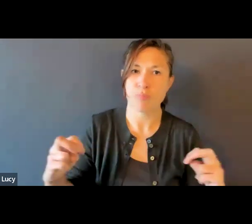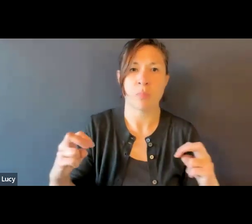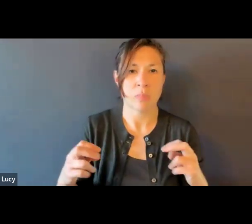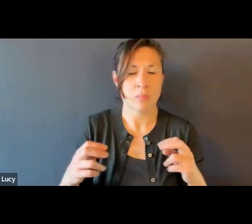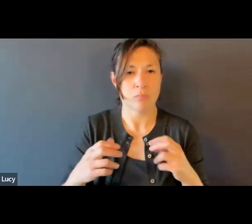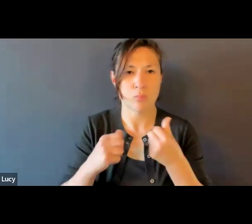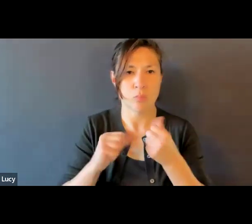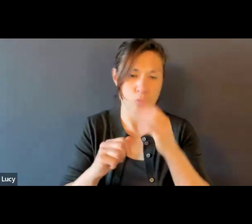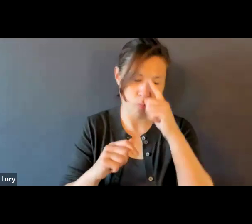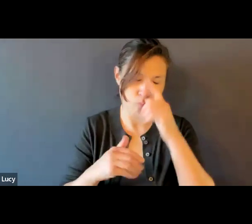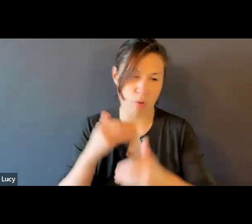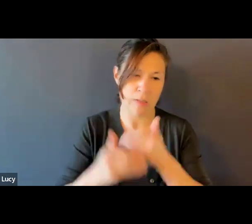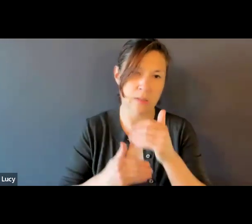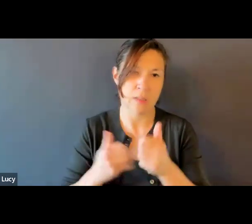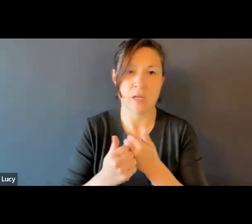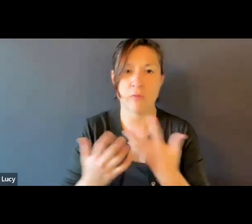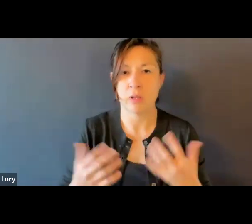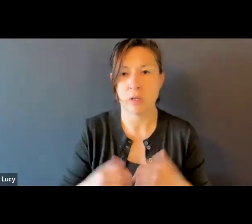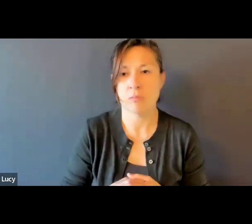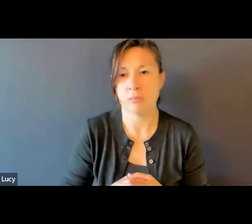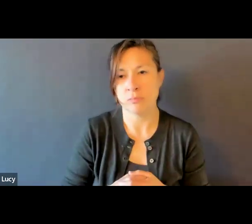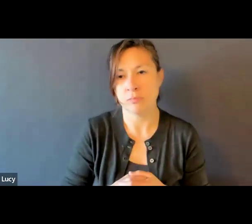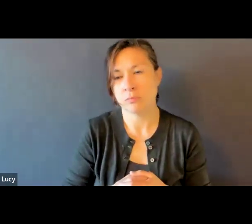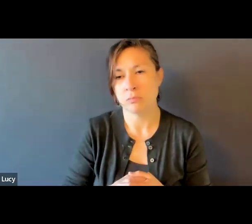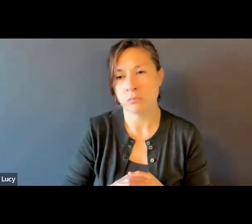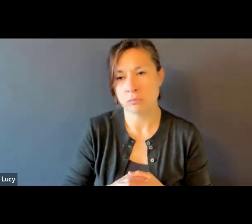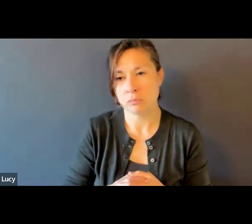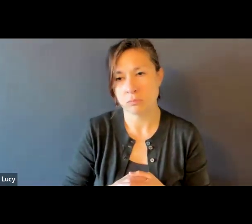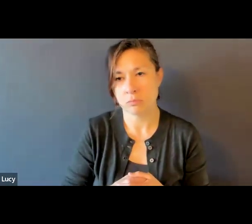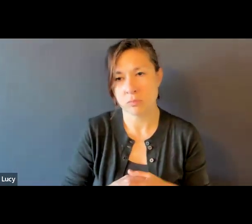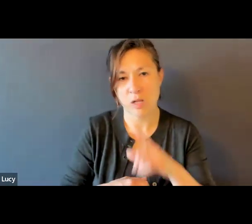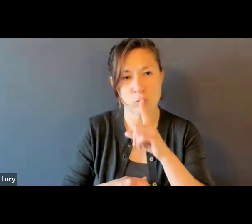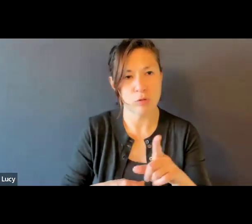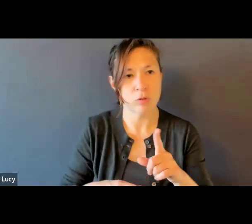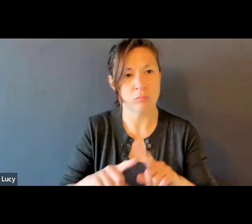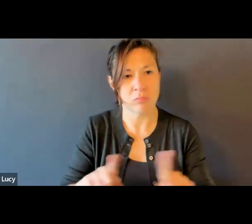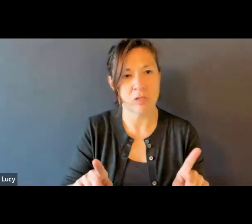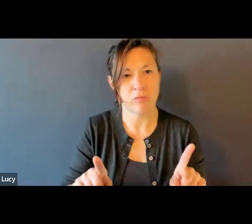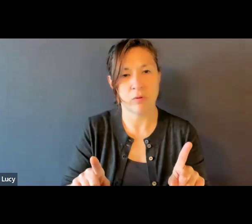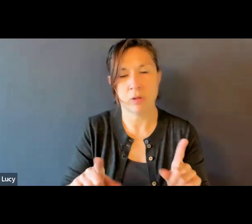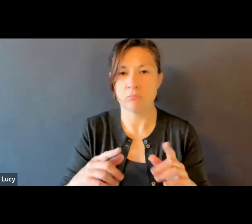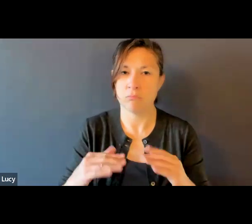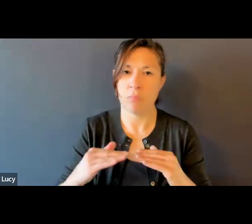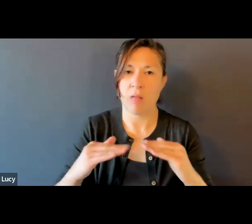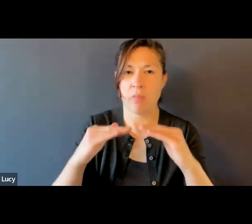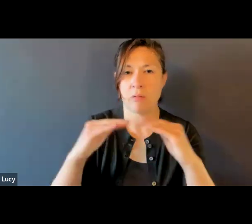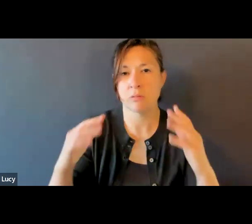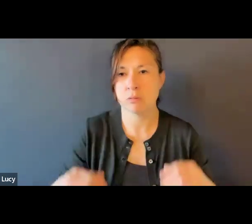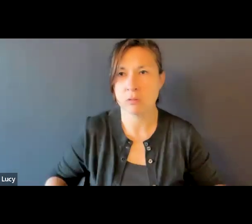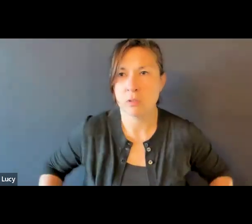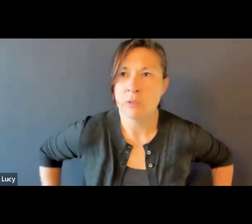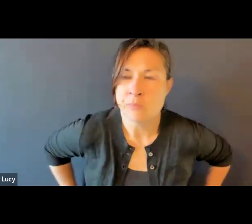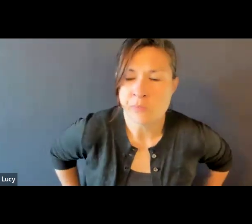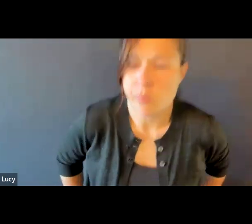the understanding that there were going to be various stages as well for our students and our staff. So I'm glad to hear